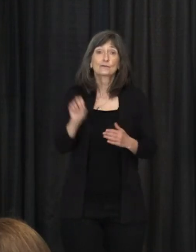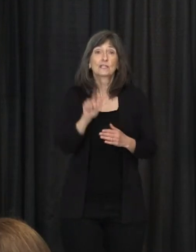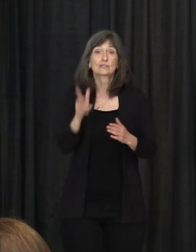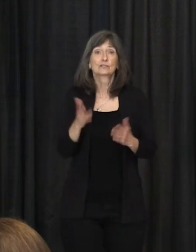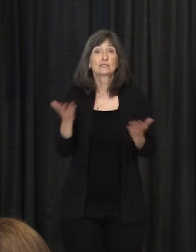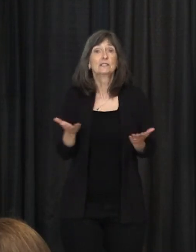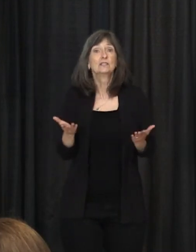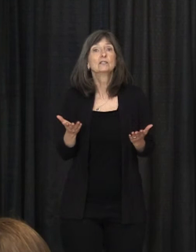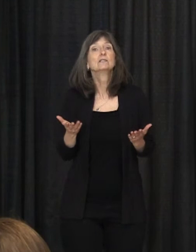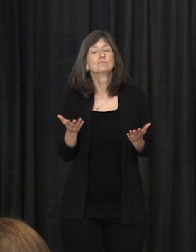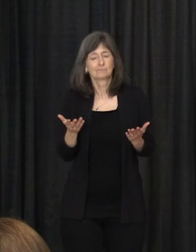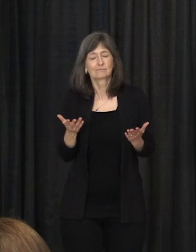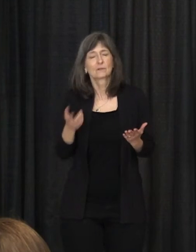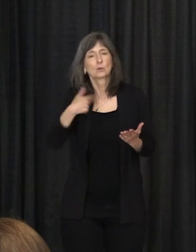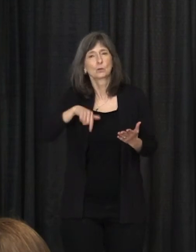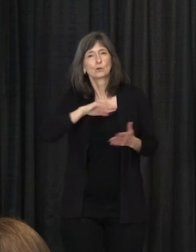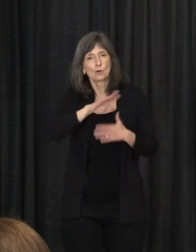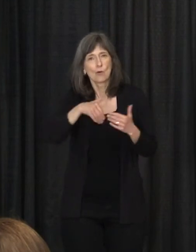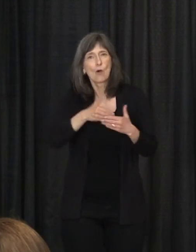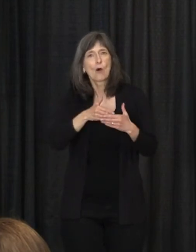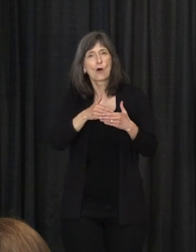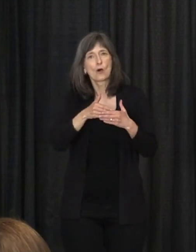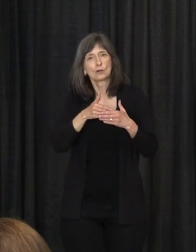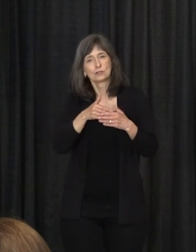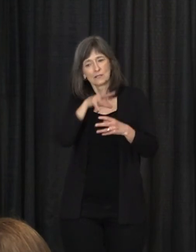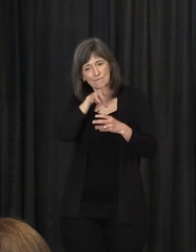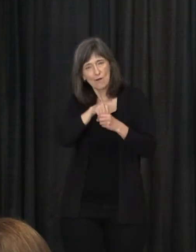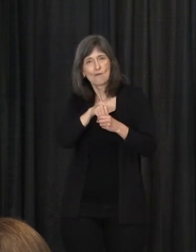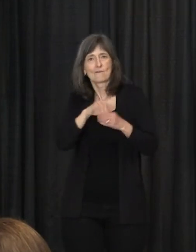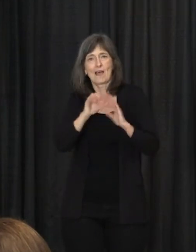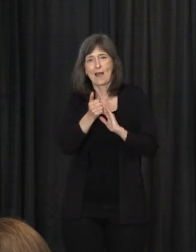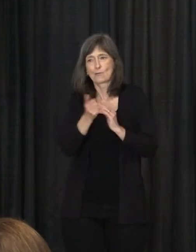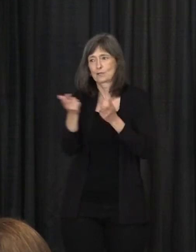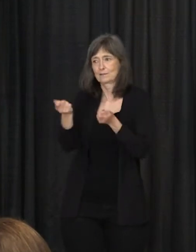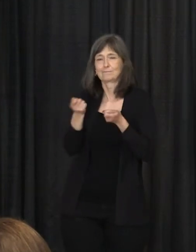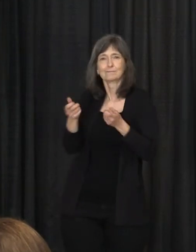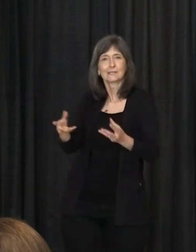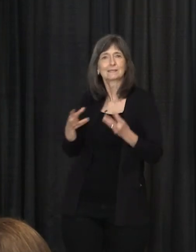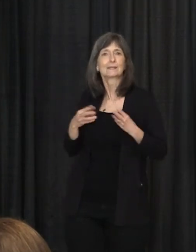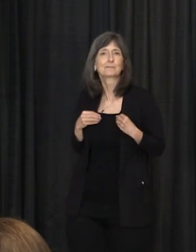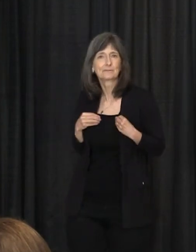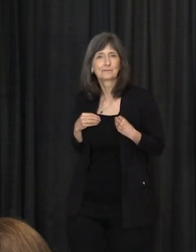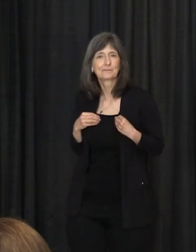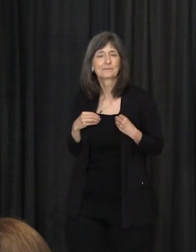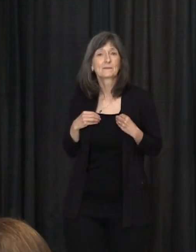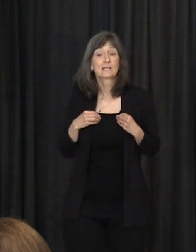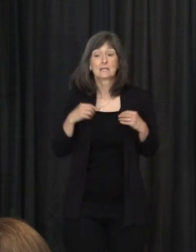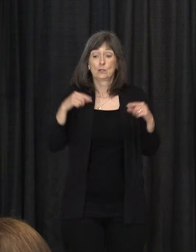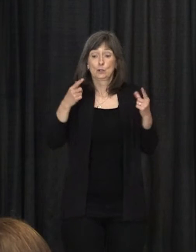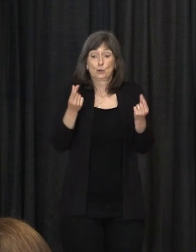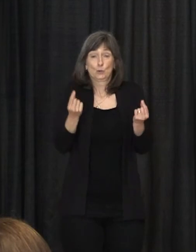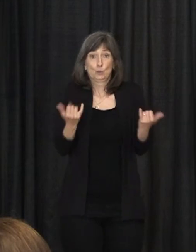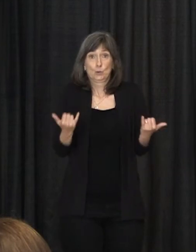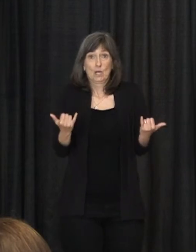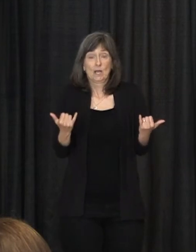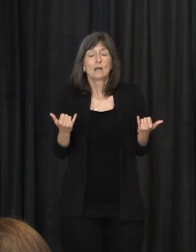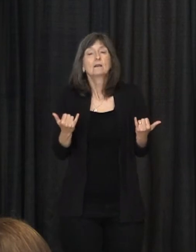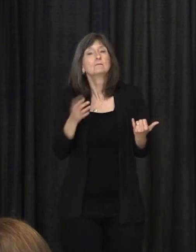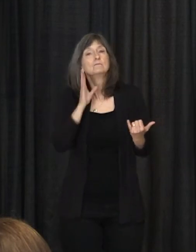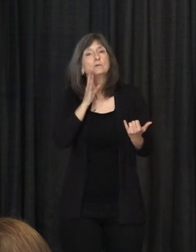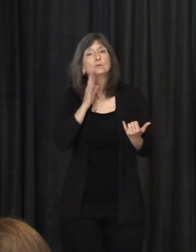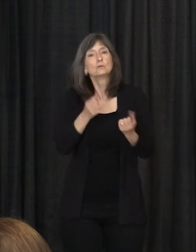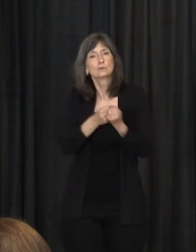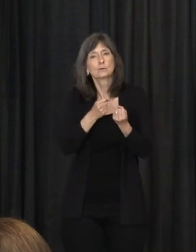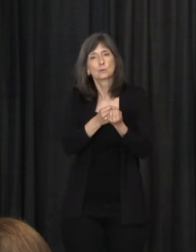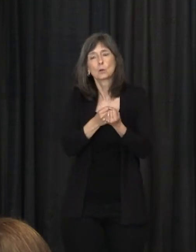part to play in this initiative. The investments we are describing here today support newcomers and population growth on many